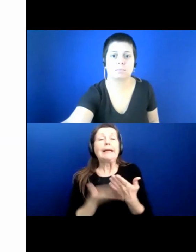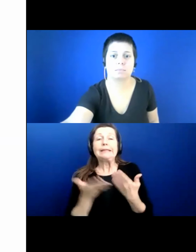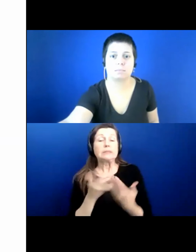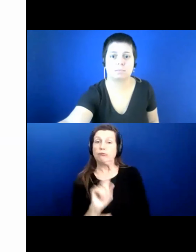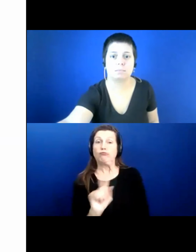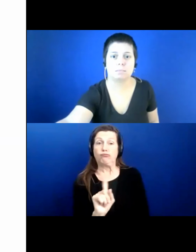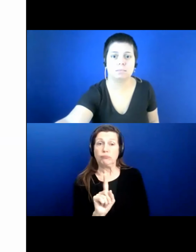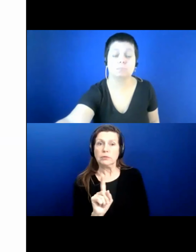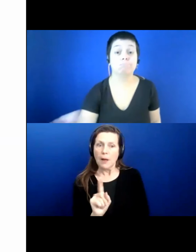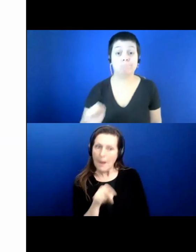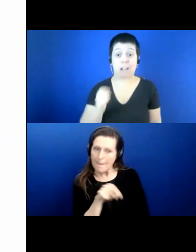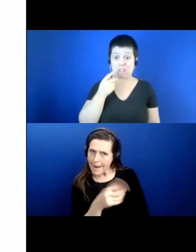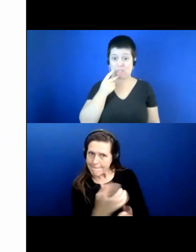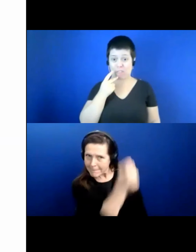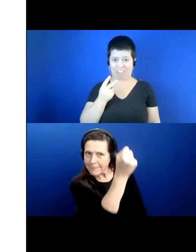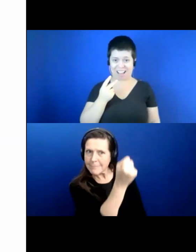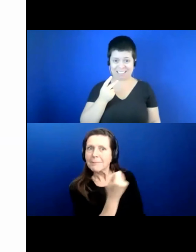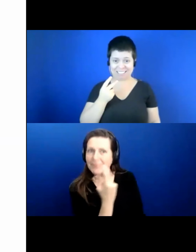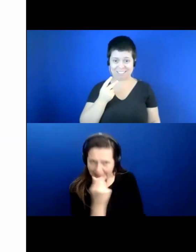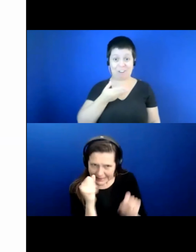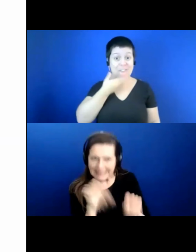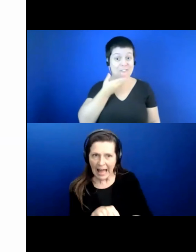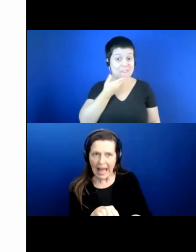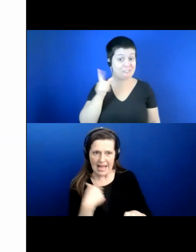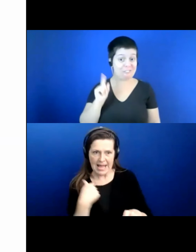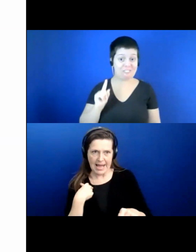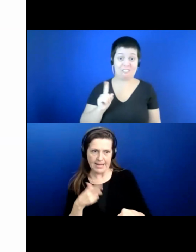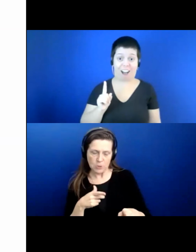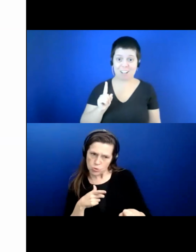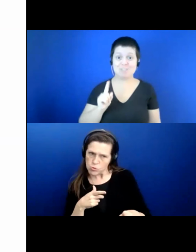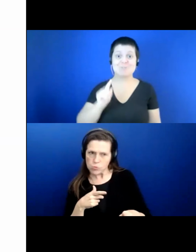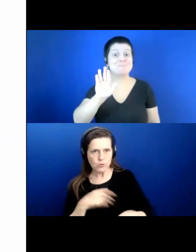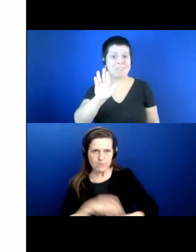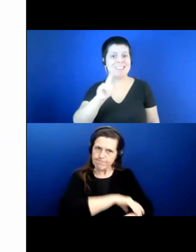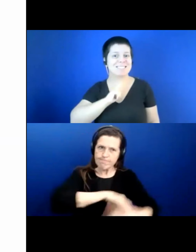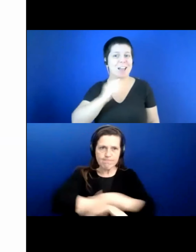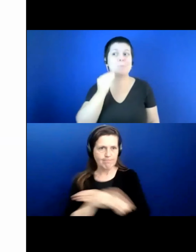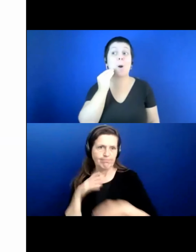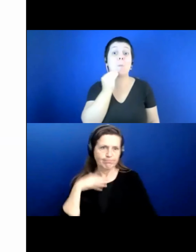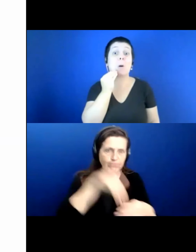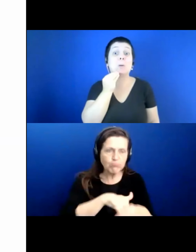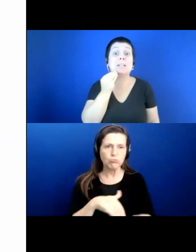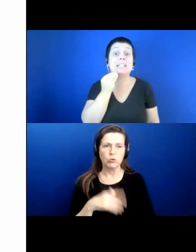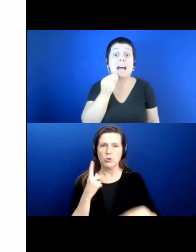is an opportunity there. An opportunity to get involved. An opportunity to call for awareness.